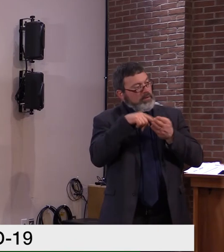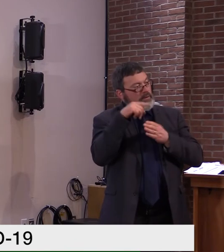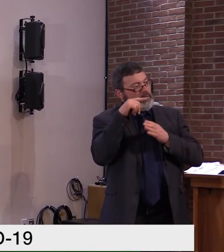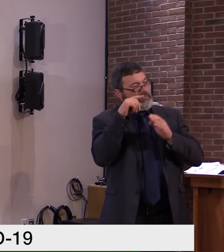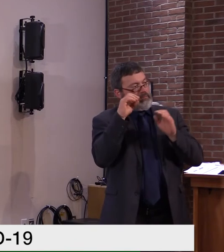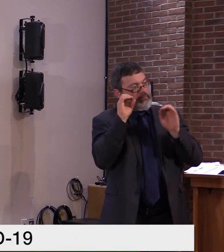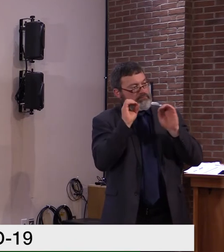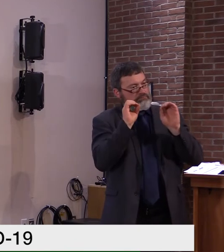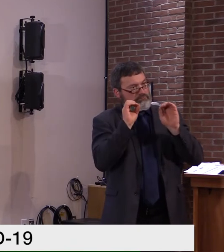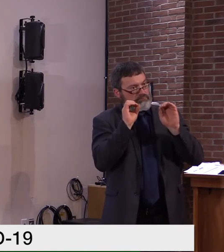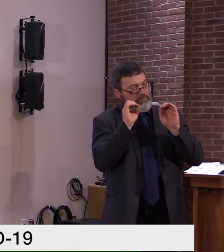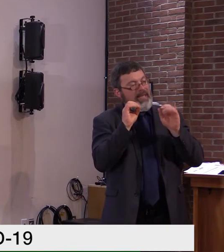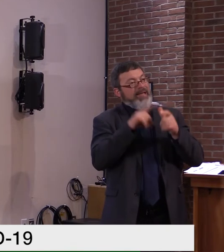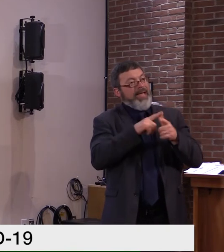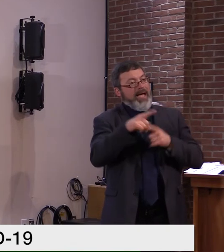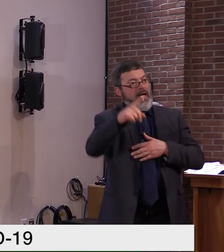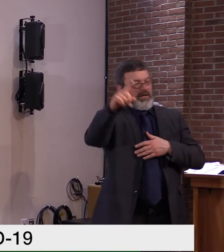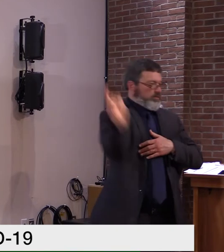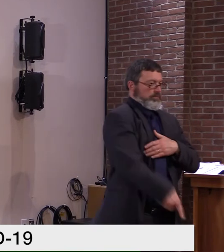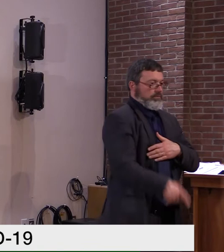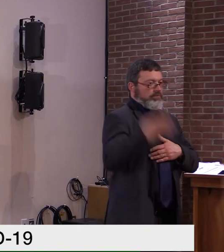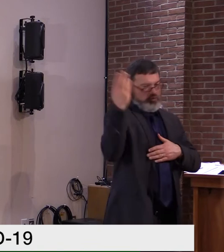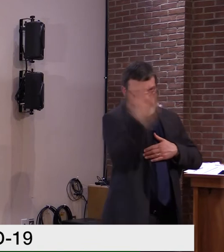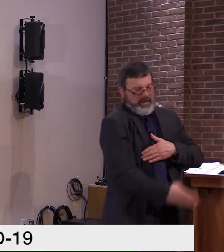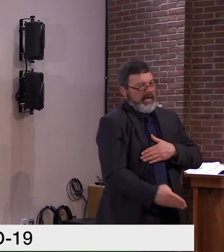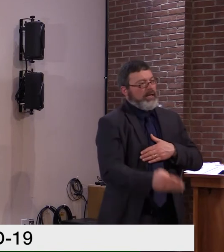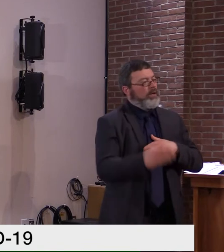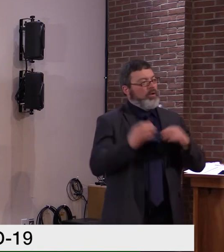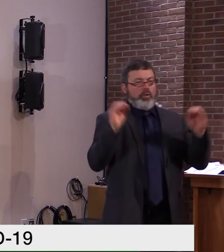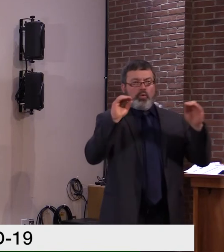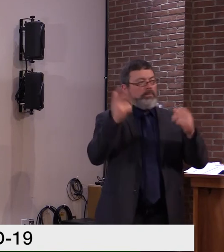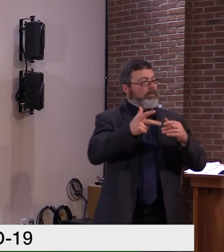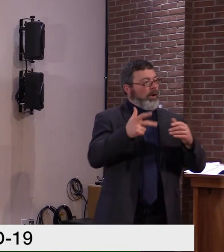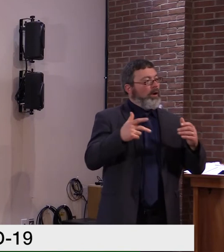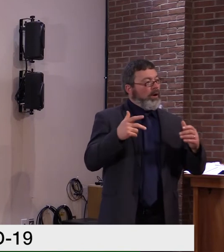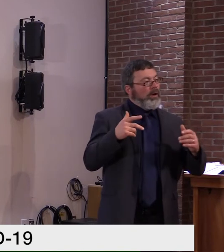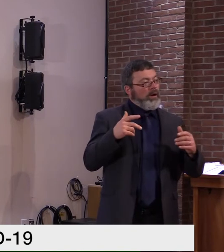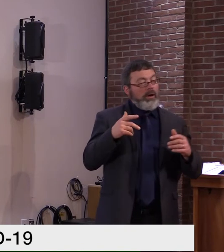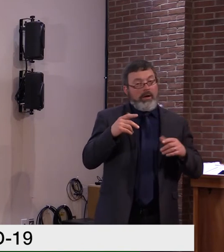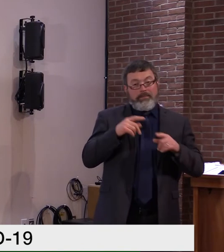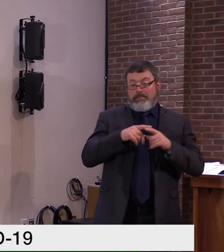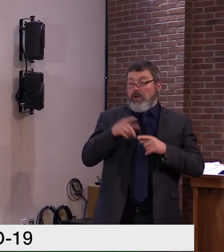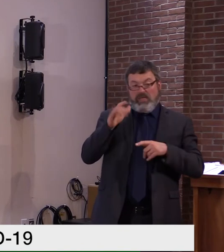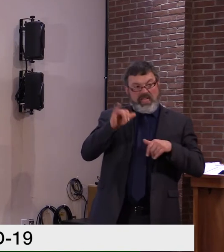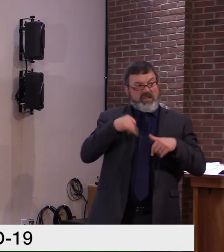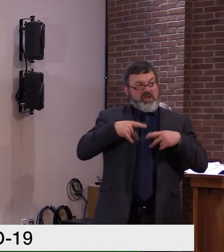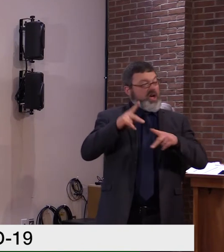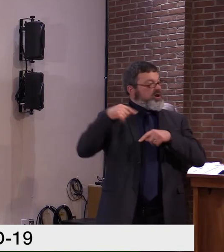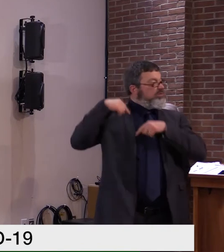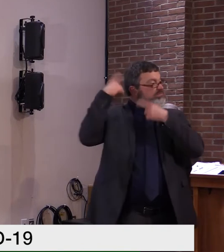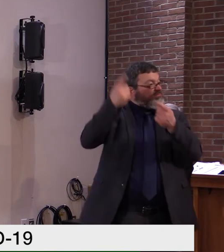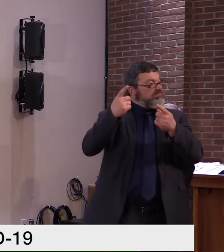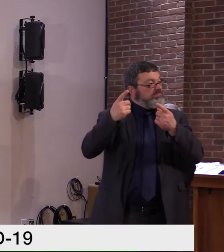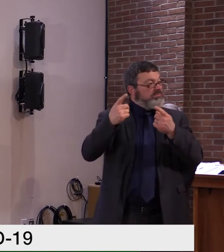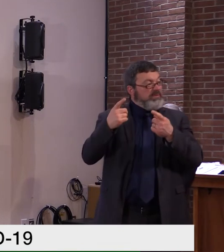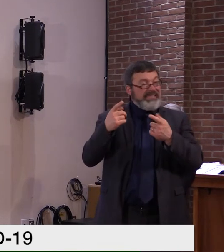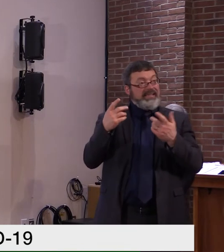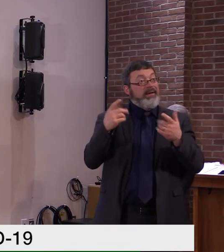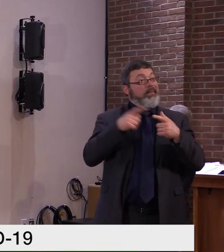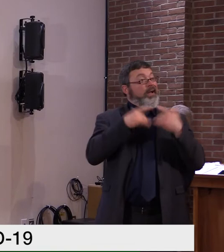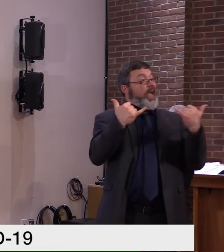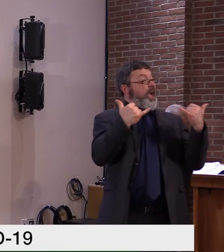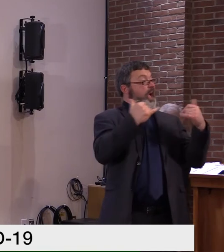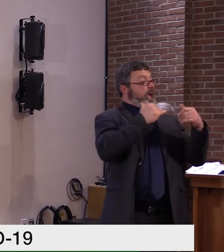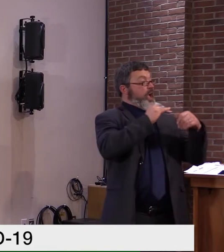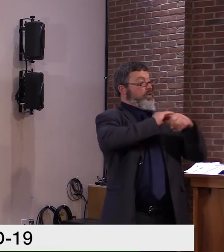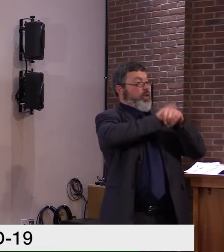So I would support you, Governor, that, right now, in light of the situation, the way things are, probably the best